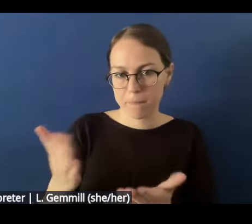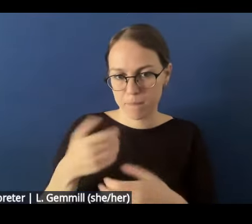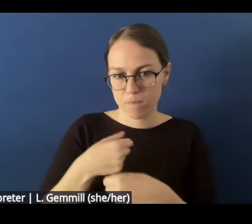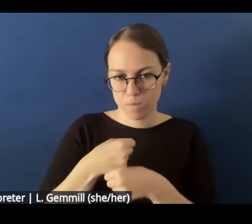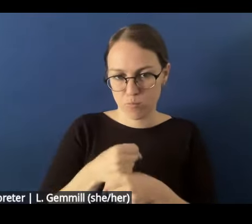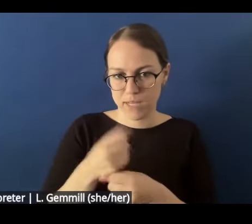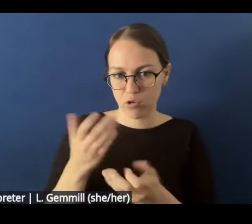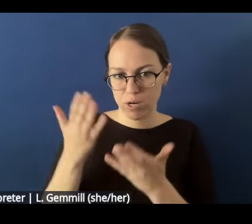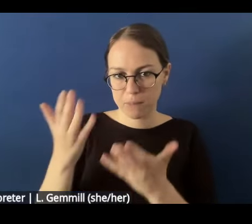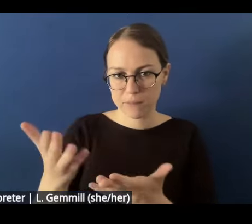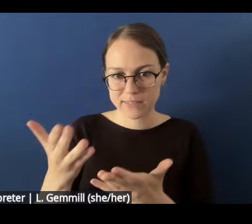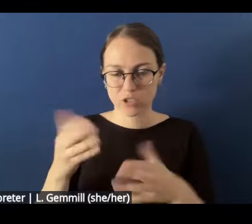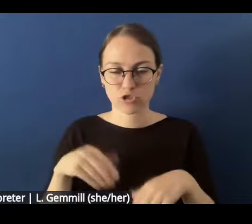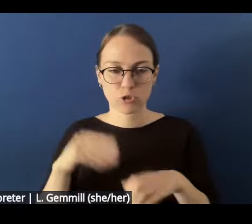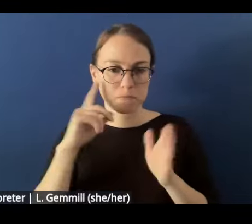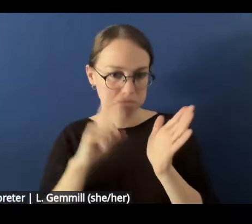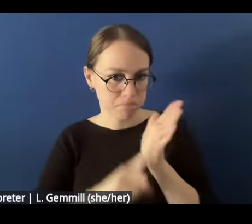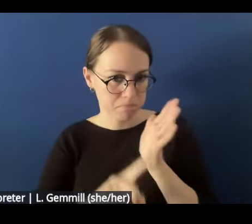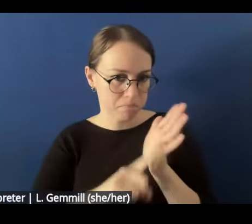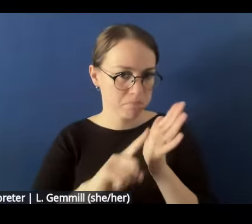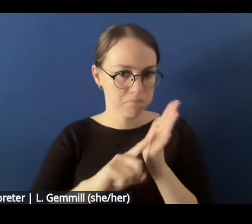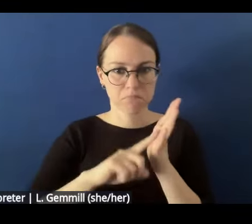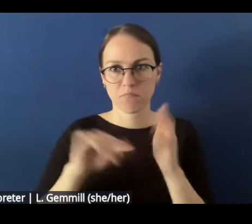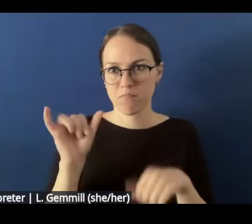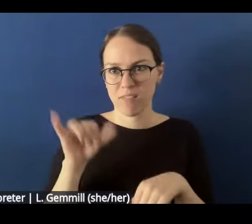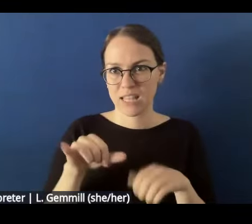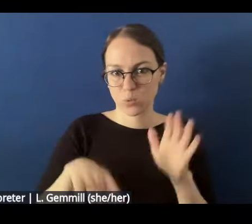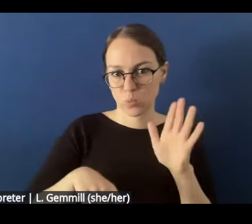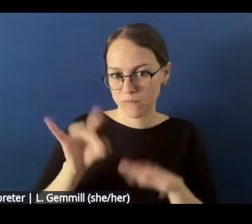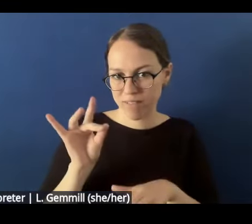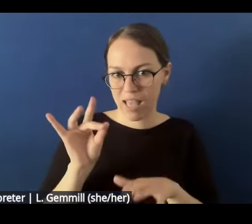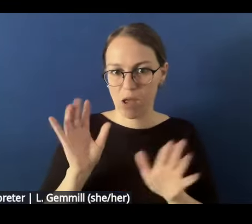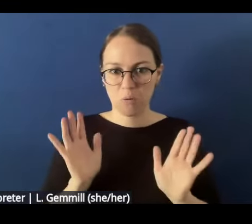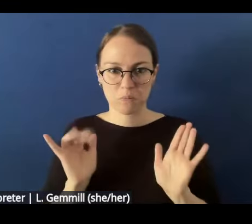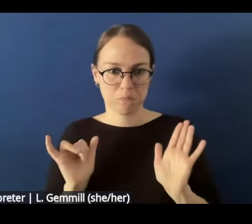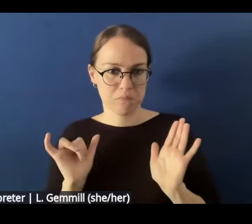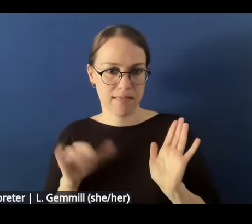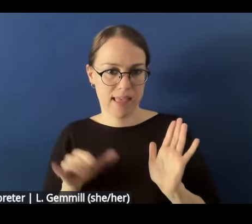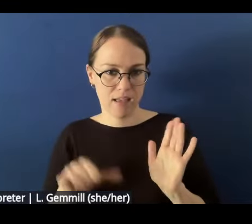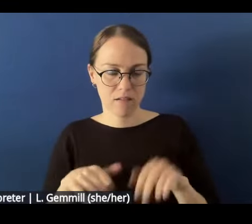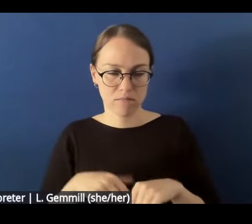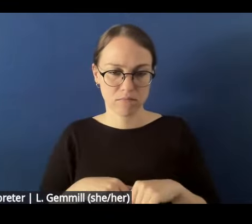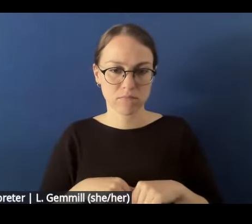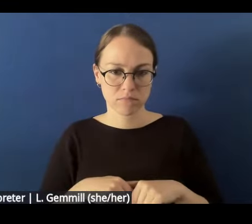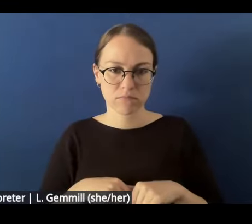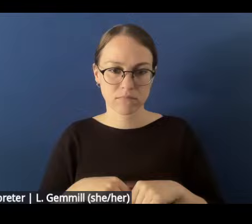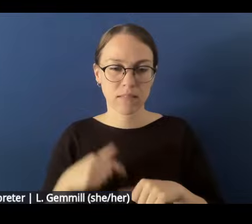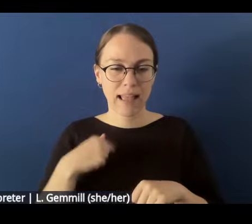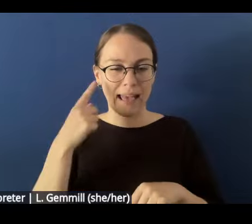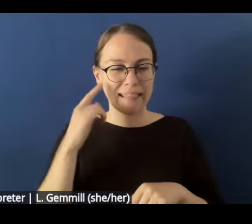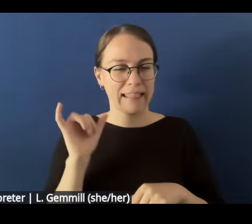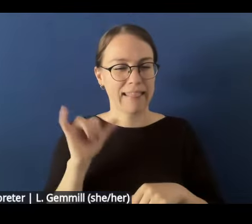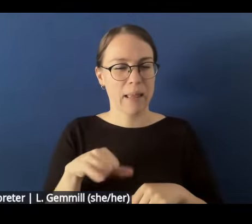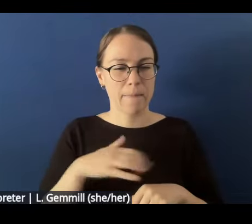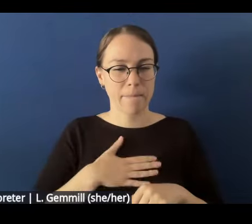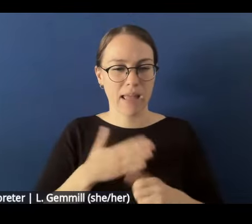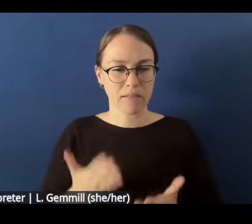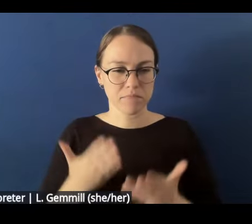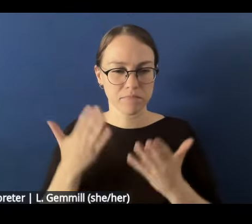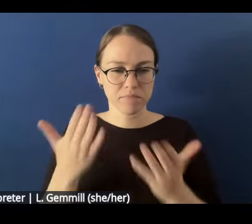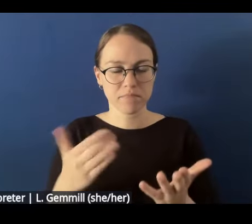We've got this, like, here's kind of where we're at with that. So I think like that's kind of, I think that would be what I would say. I wouldn't